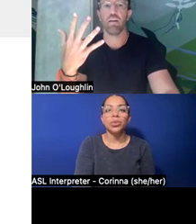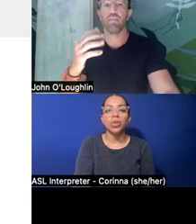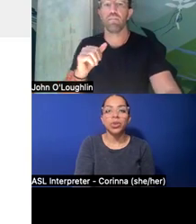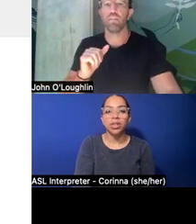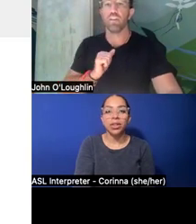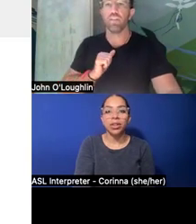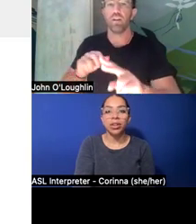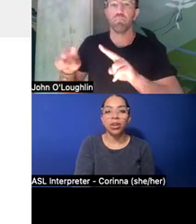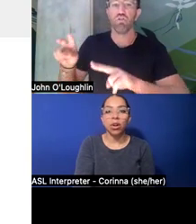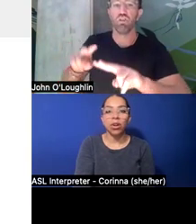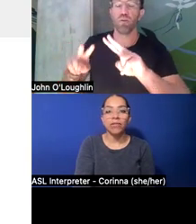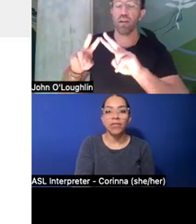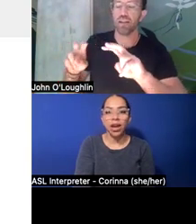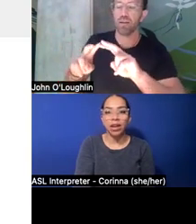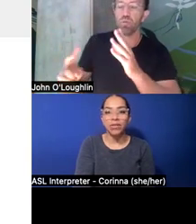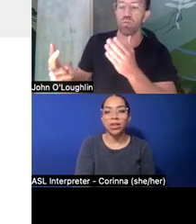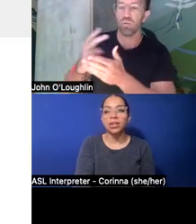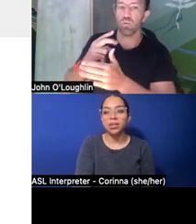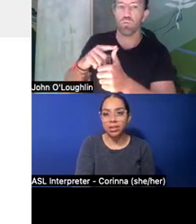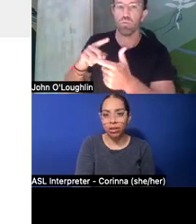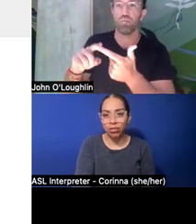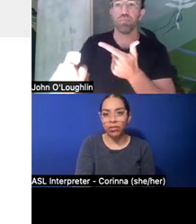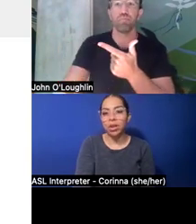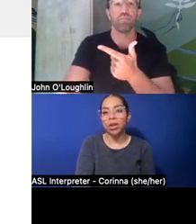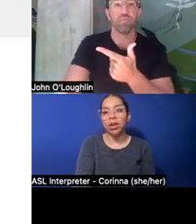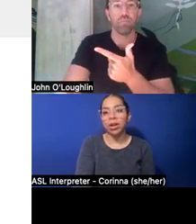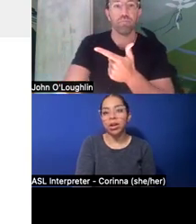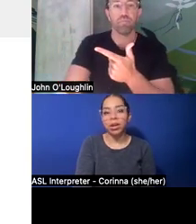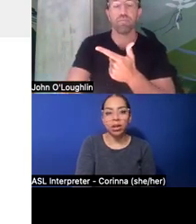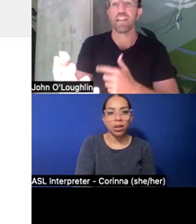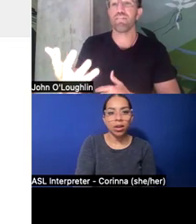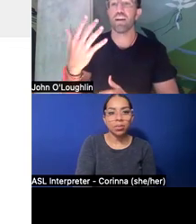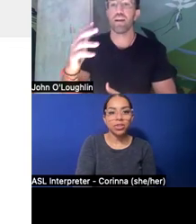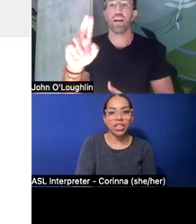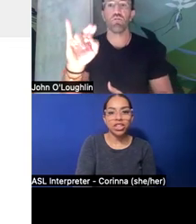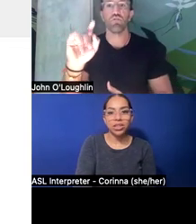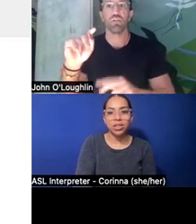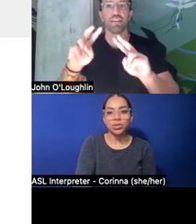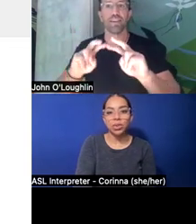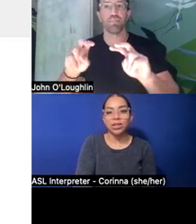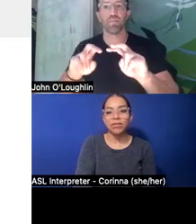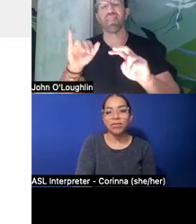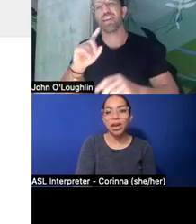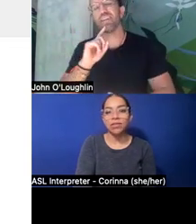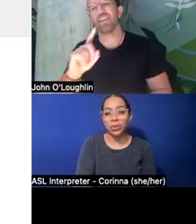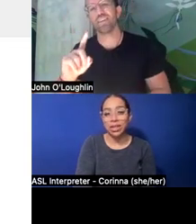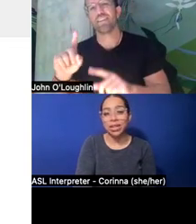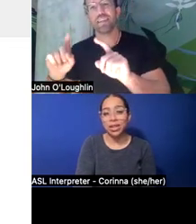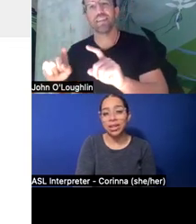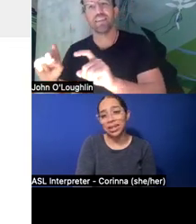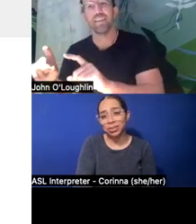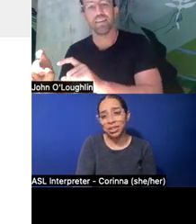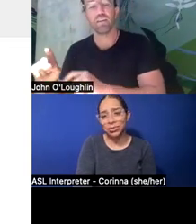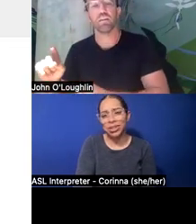And you will notice that there are 5 self uh, observations as well as 5